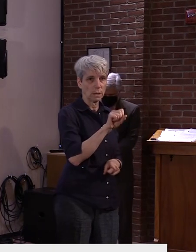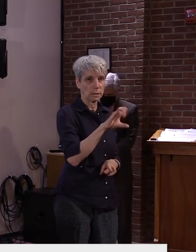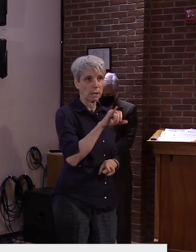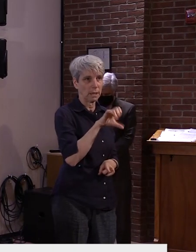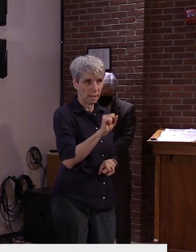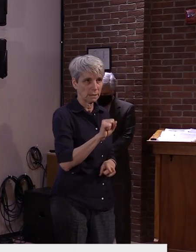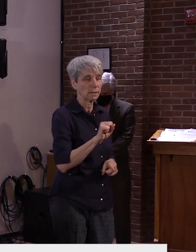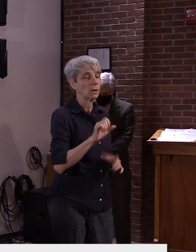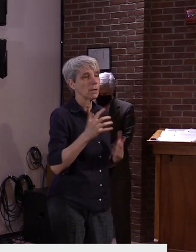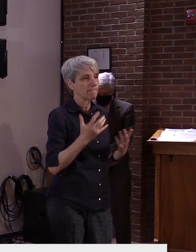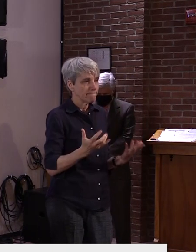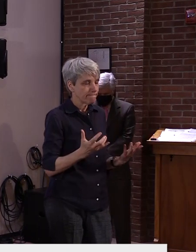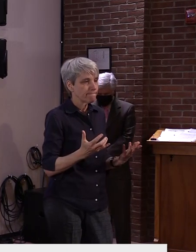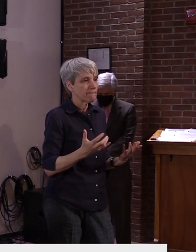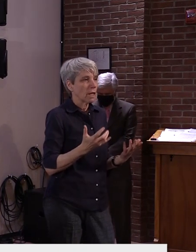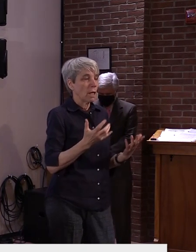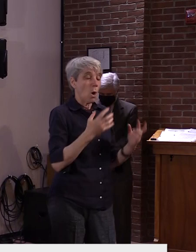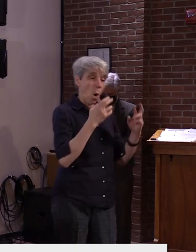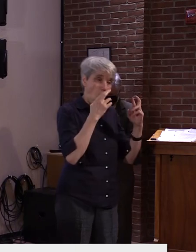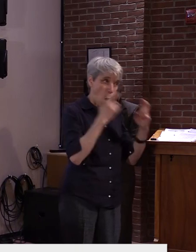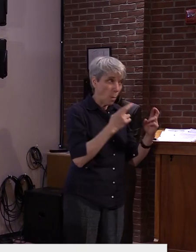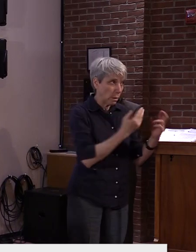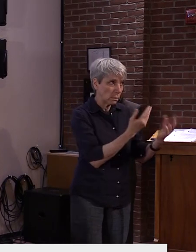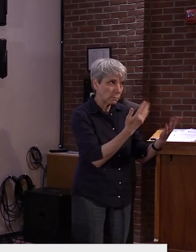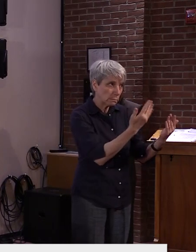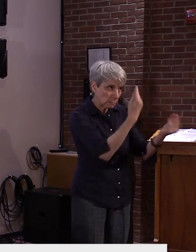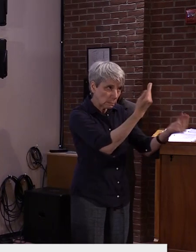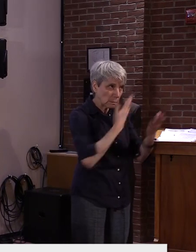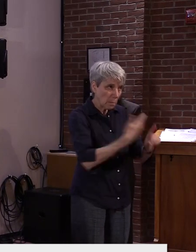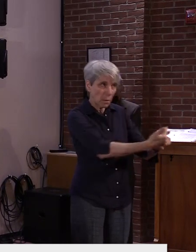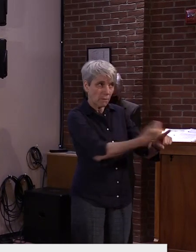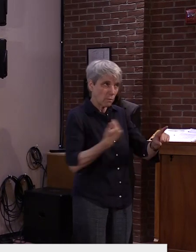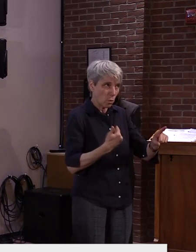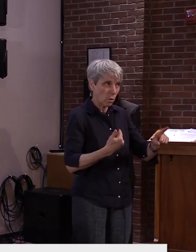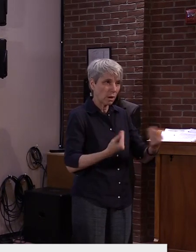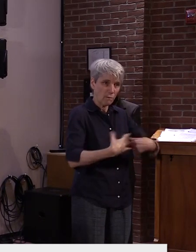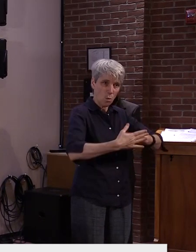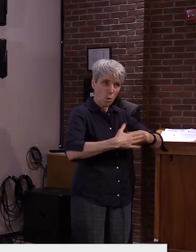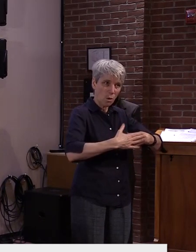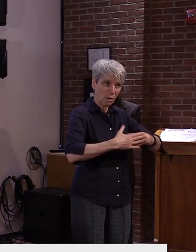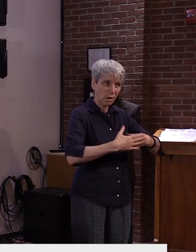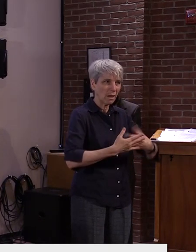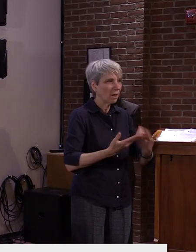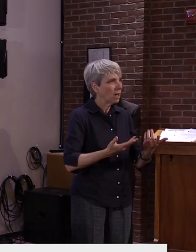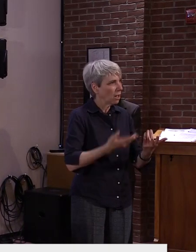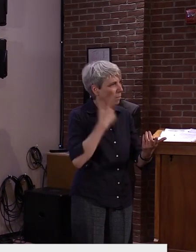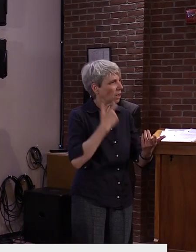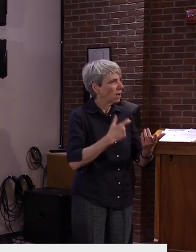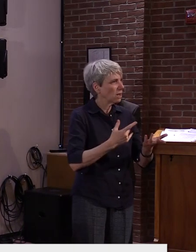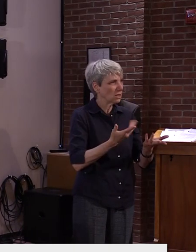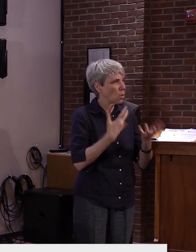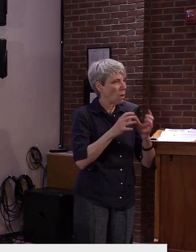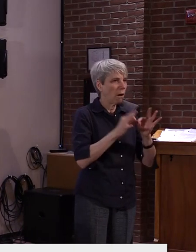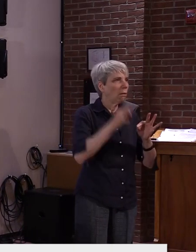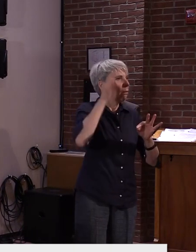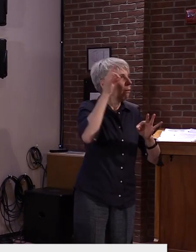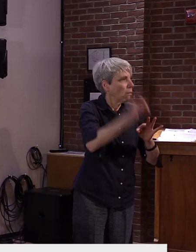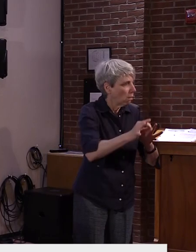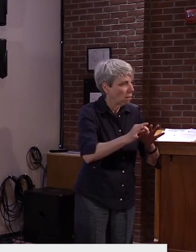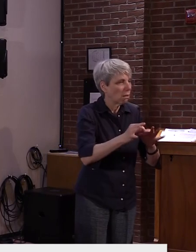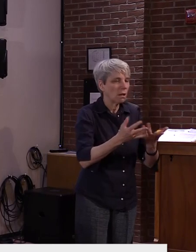turn around those claims in a timely manner due to the lack of information we have with regards to the